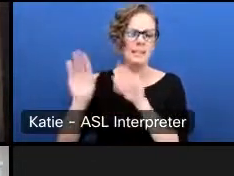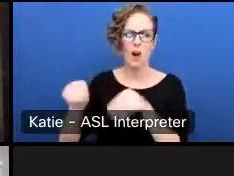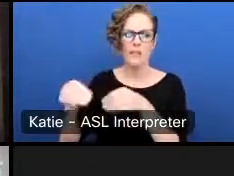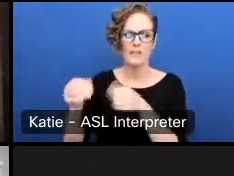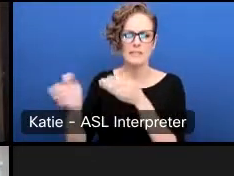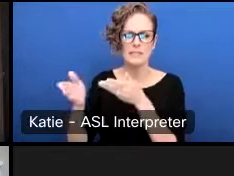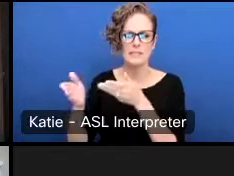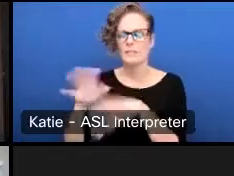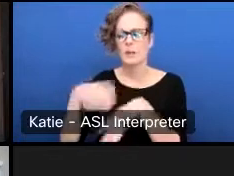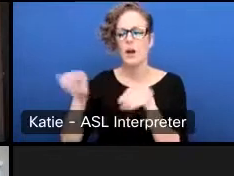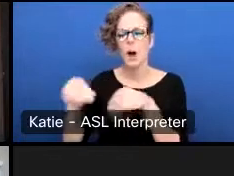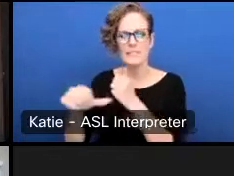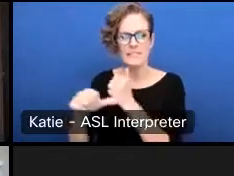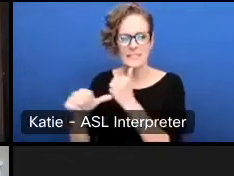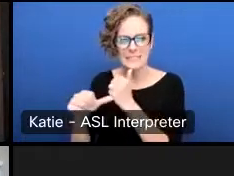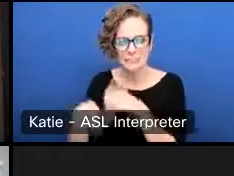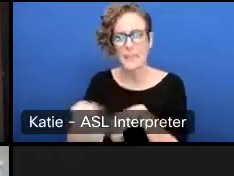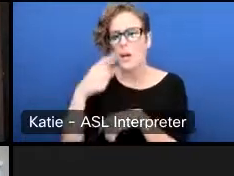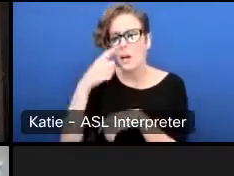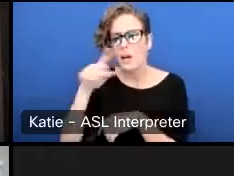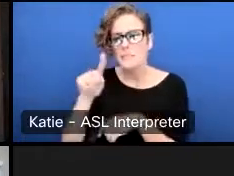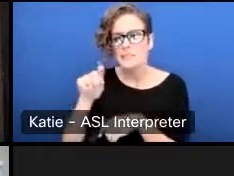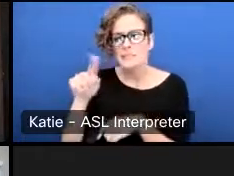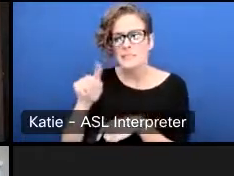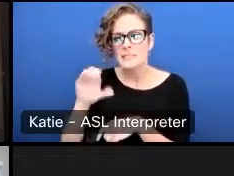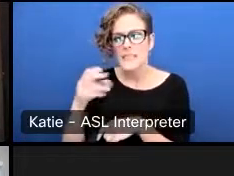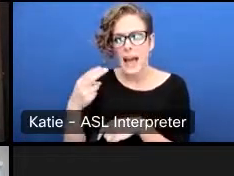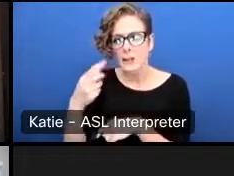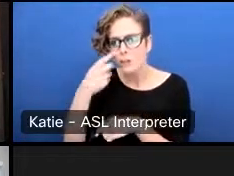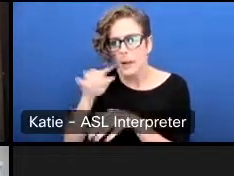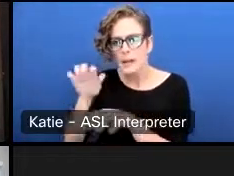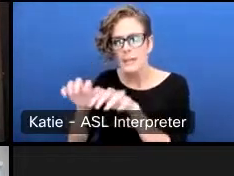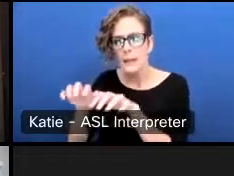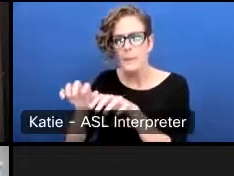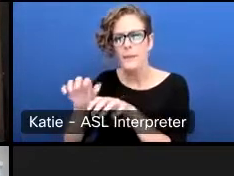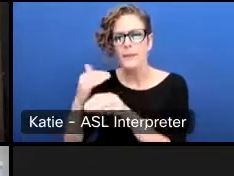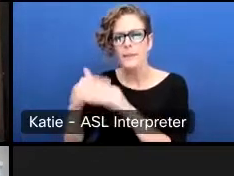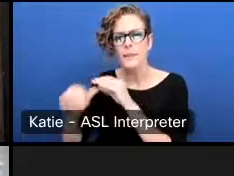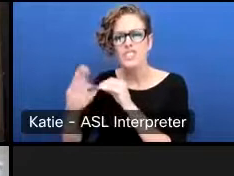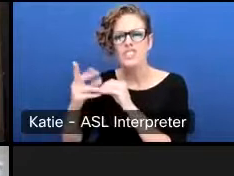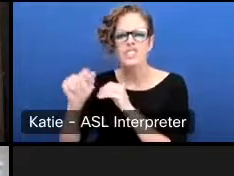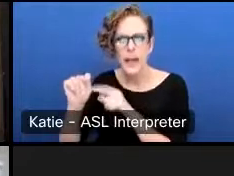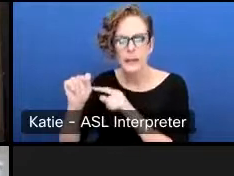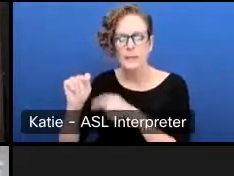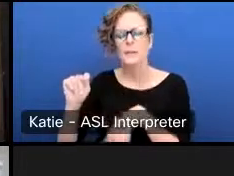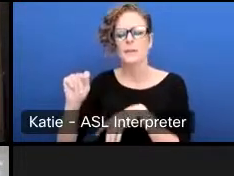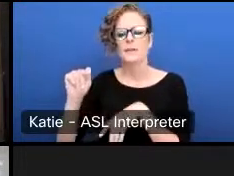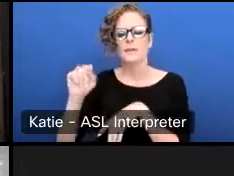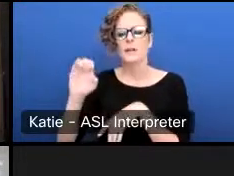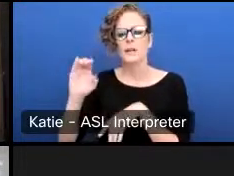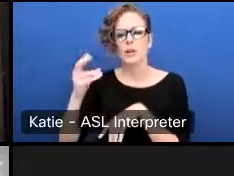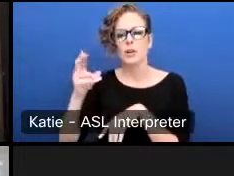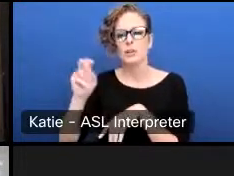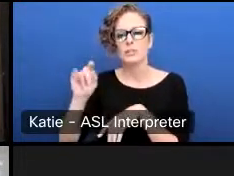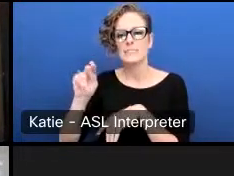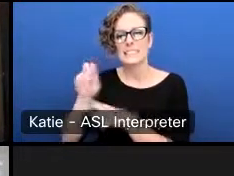be of assistance. Zach, do you mind putting Christine Hobbs' email address in the chat, just so if folks need to get updates on who their specialist is, they